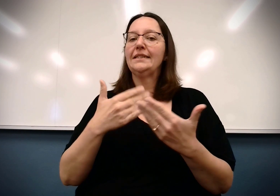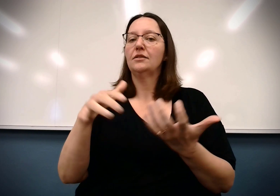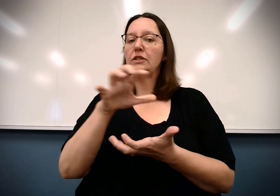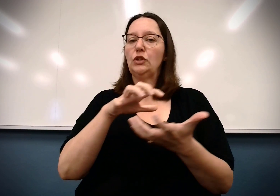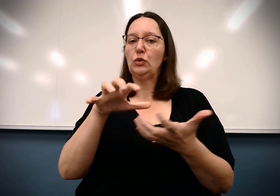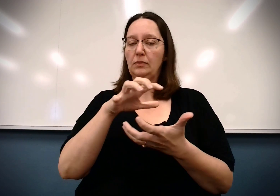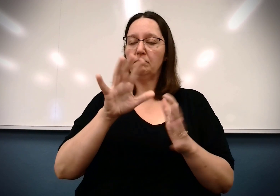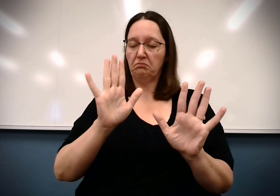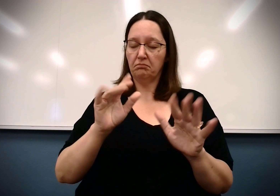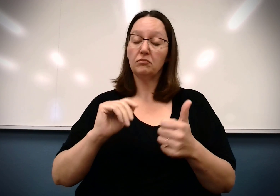confusing for some.